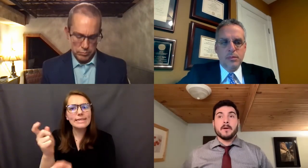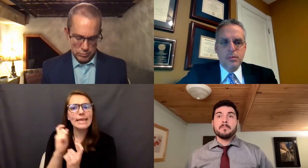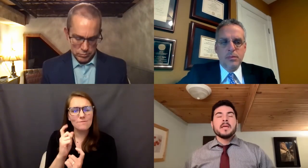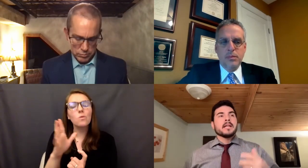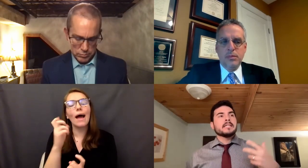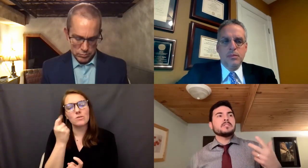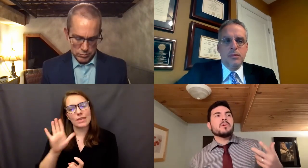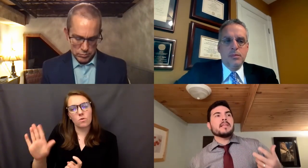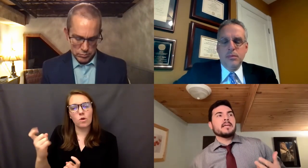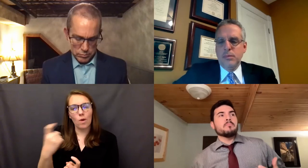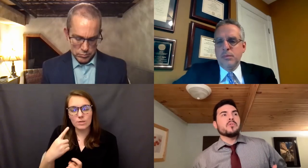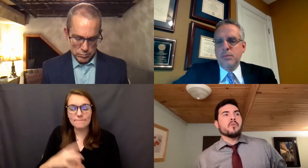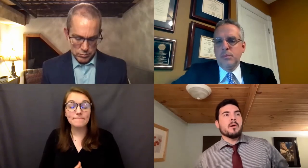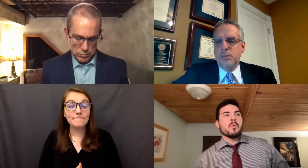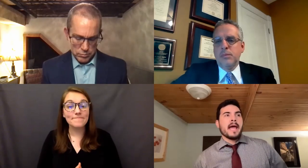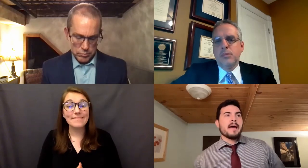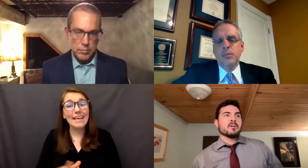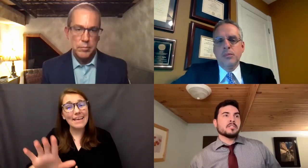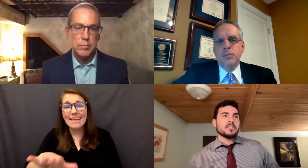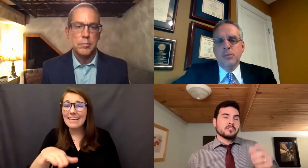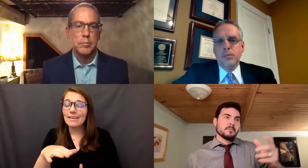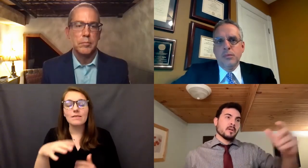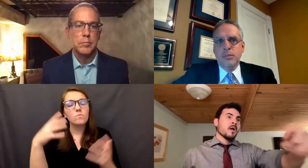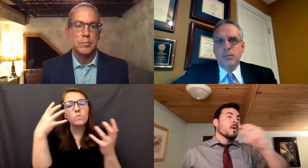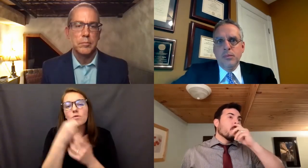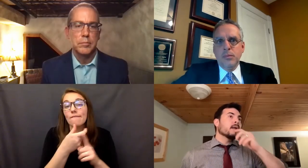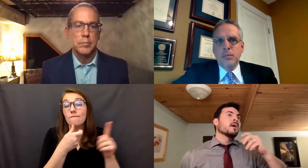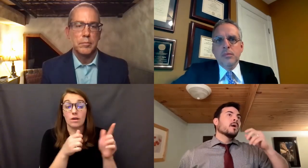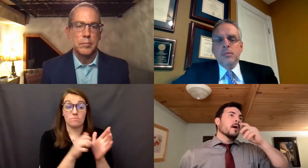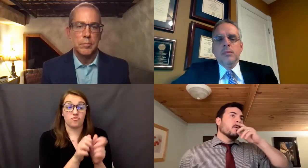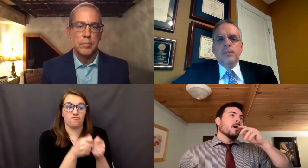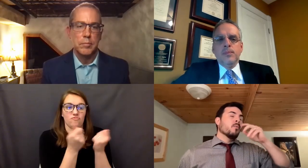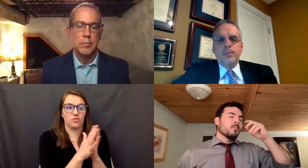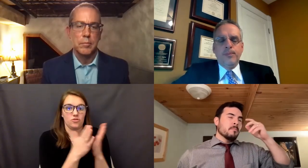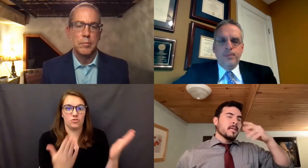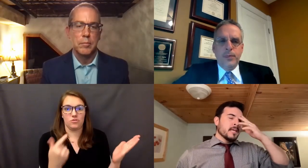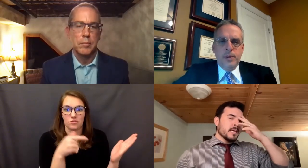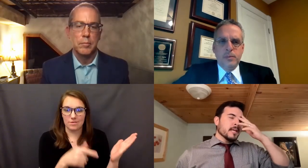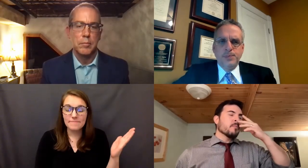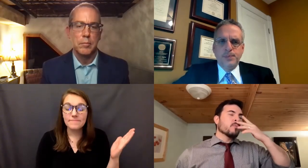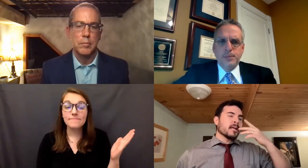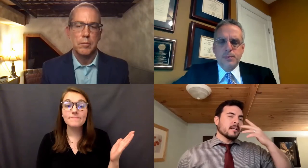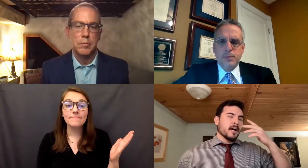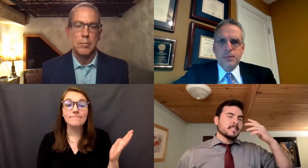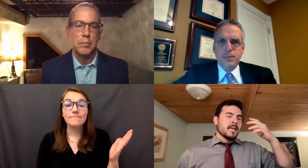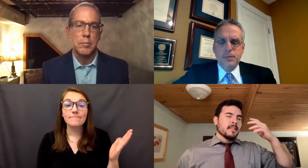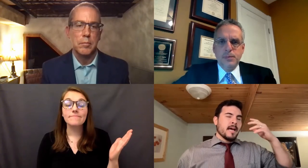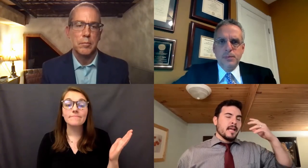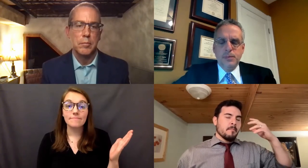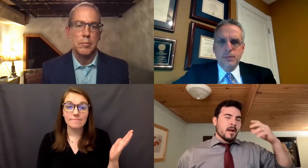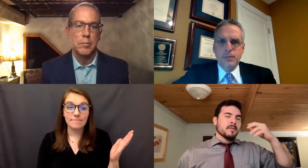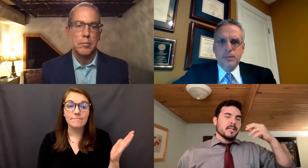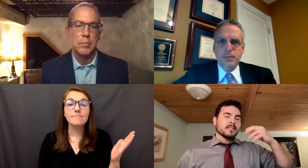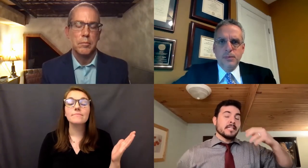is coming from. Now, this is what I think is beautiful about what we have in Christian scripture. When we begin and we recognize